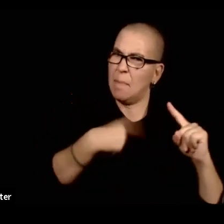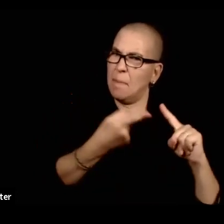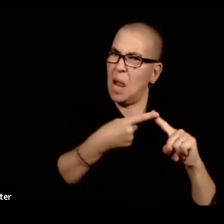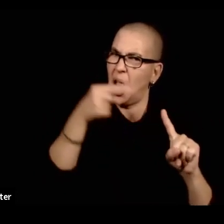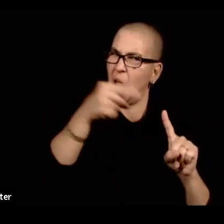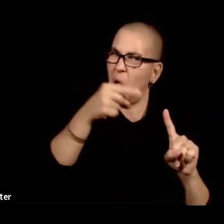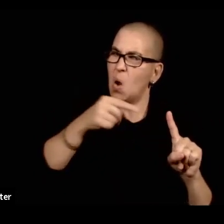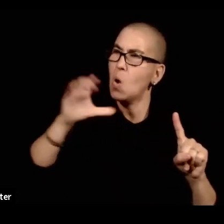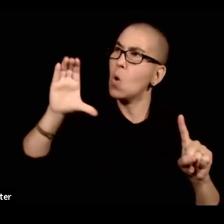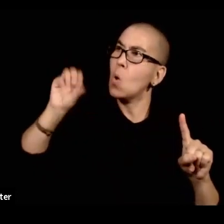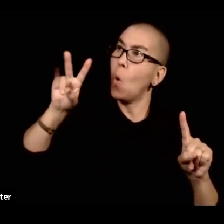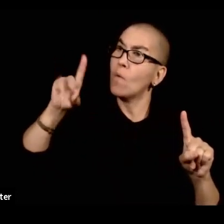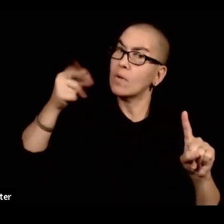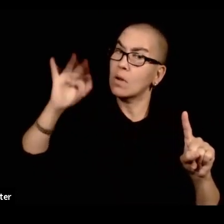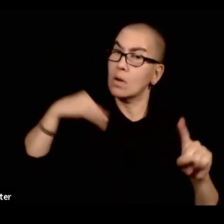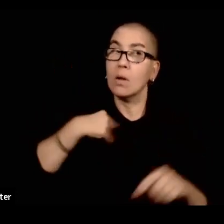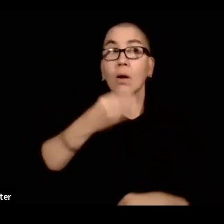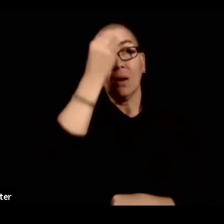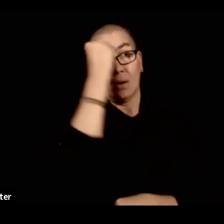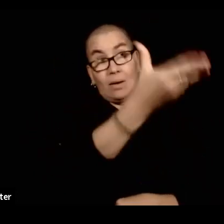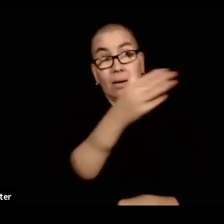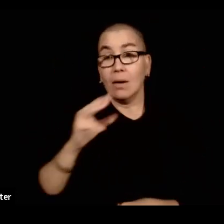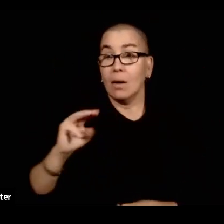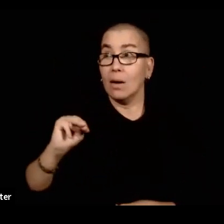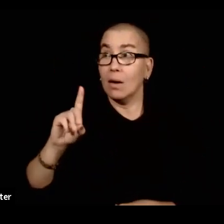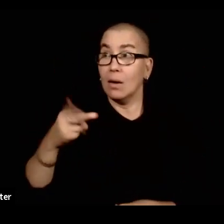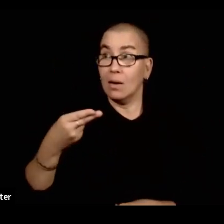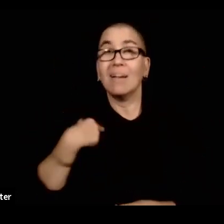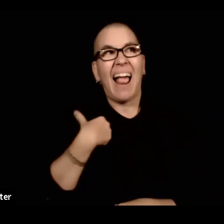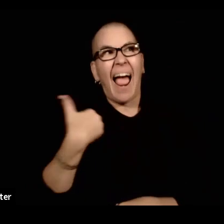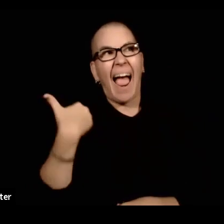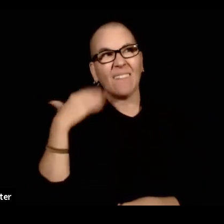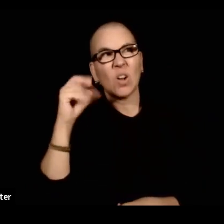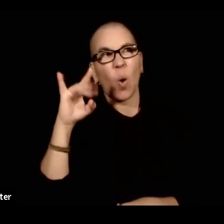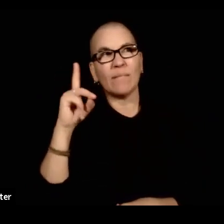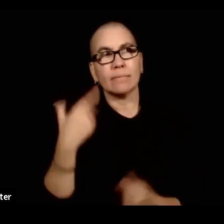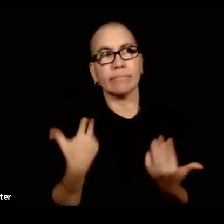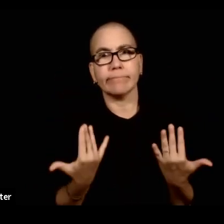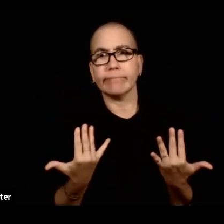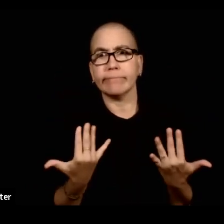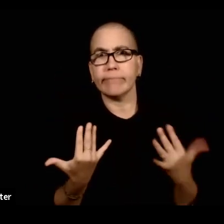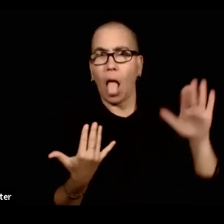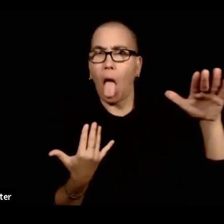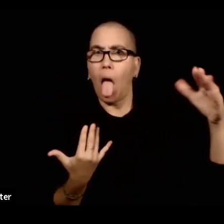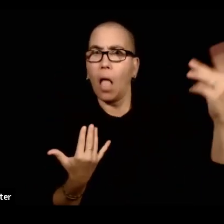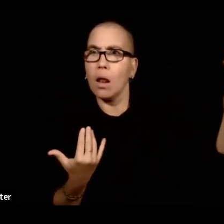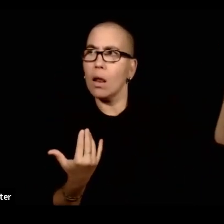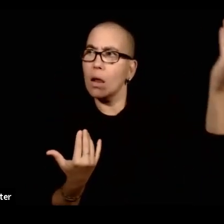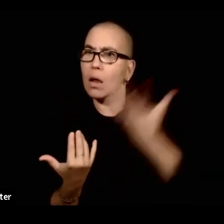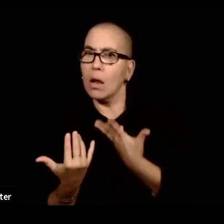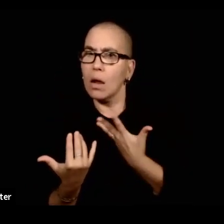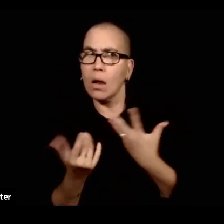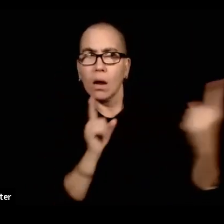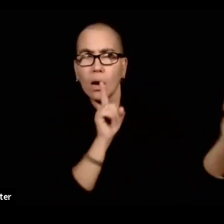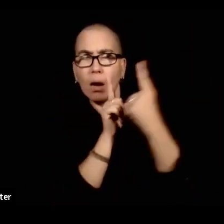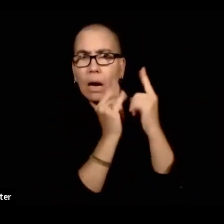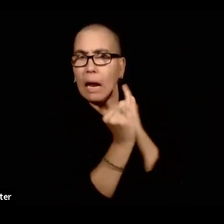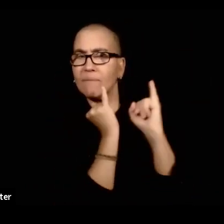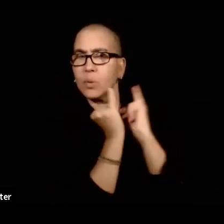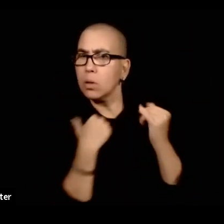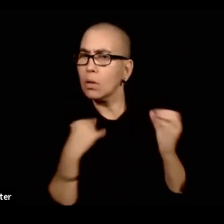What was not happening? That we were not reaching out to contact? Right, or that people were basically dissuaded from reaching out to their